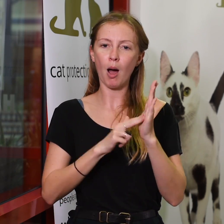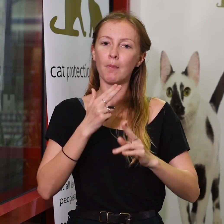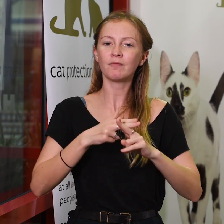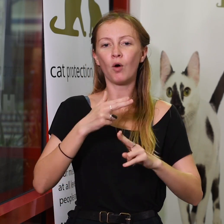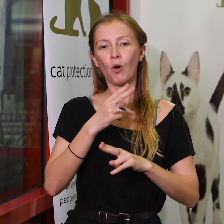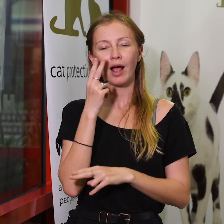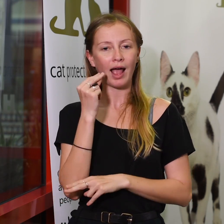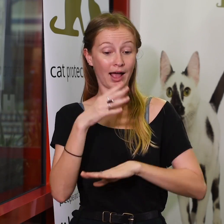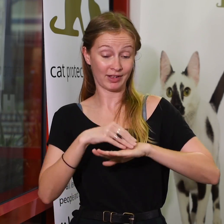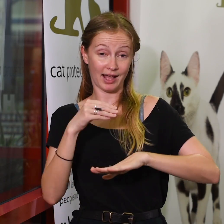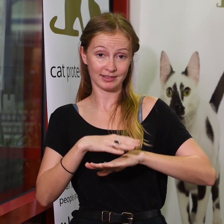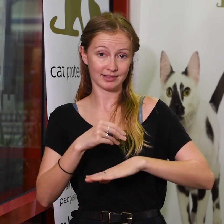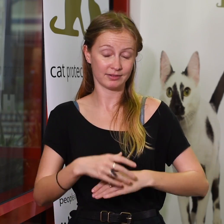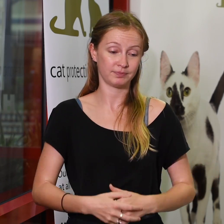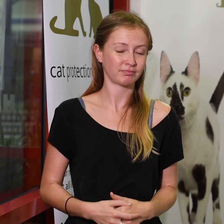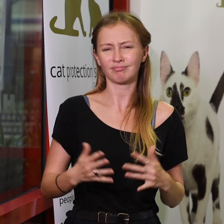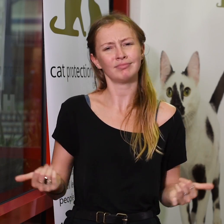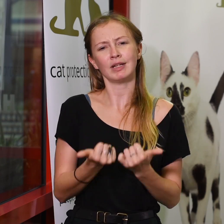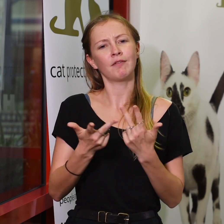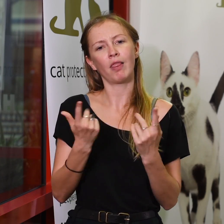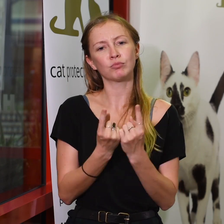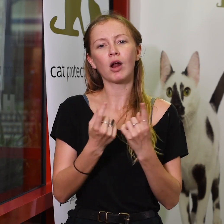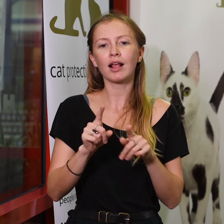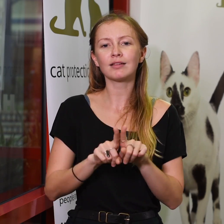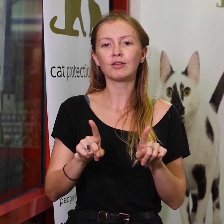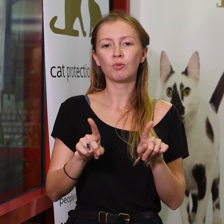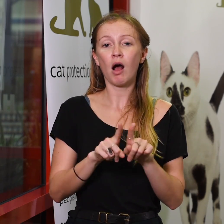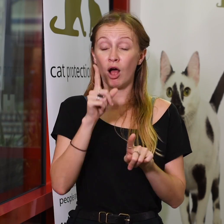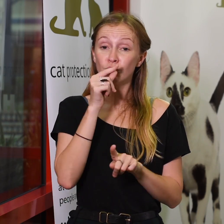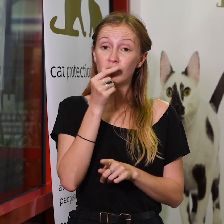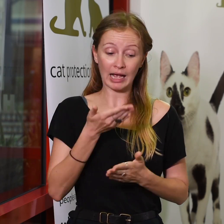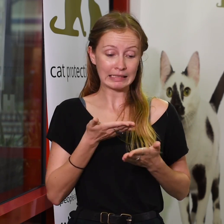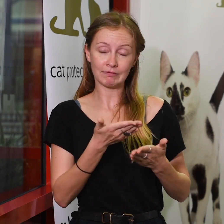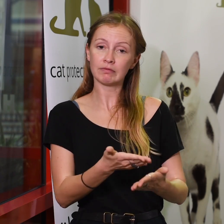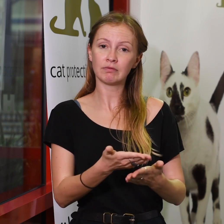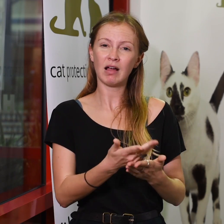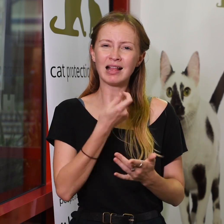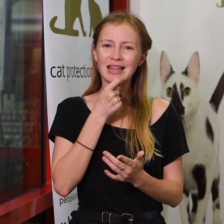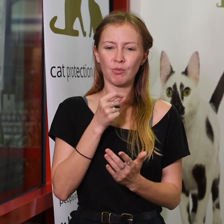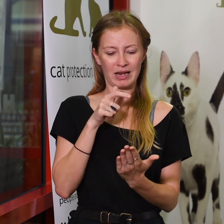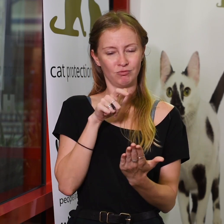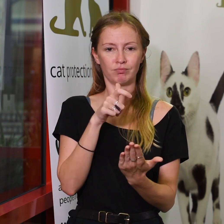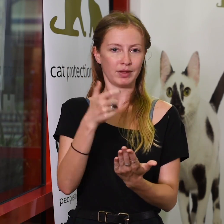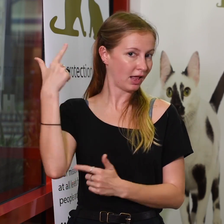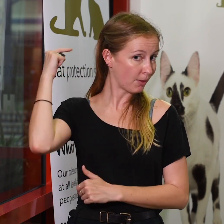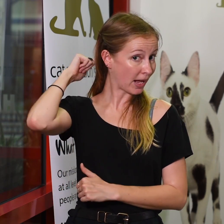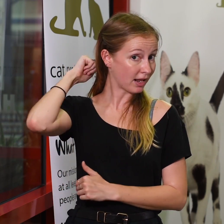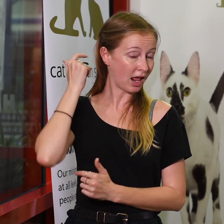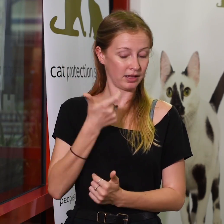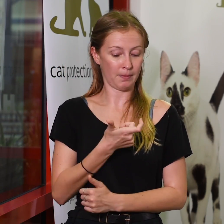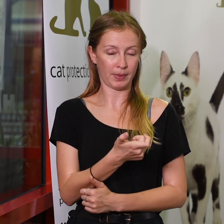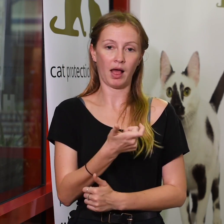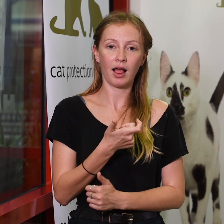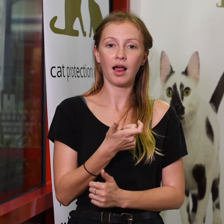kind of things. There are a range of different other products as well that can be administered as a little spot on the back of the neck. So you should talk to your vets